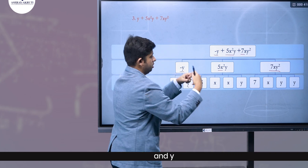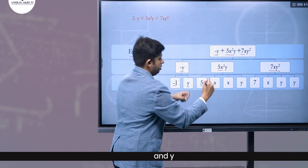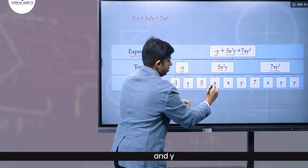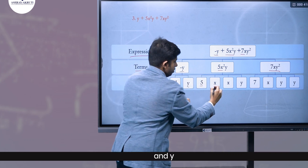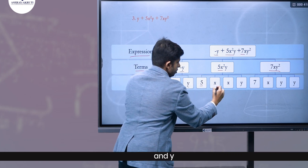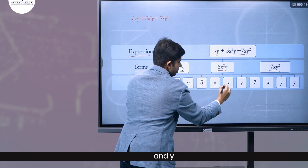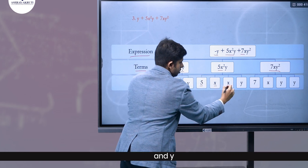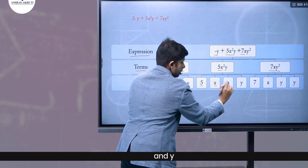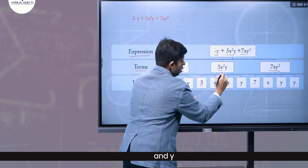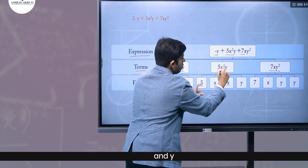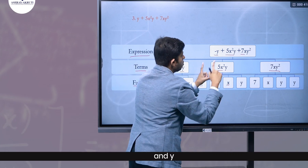and y.